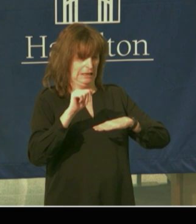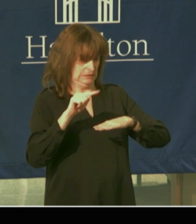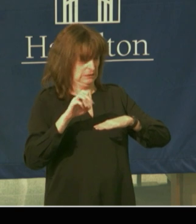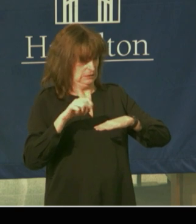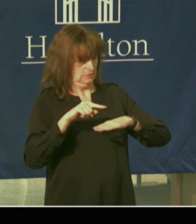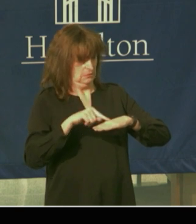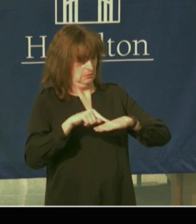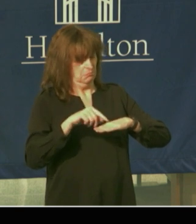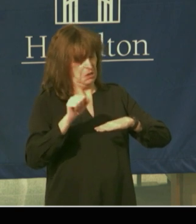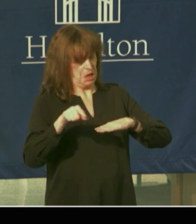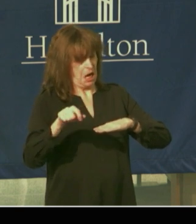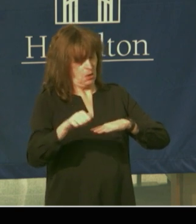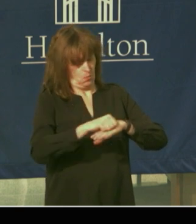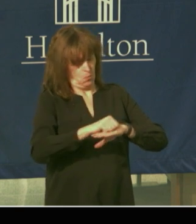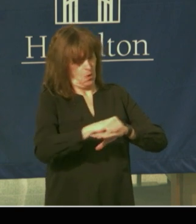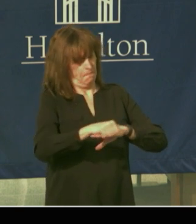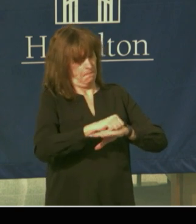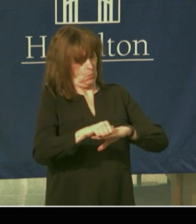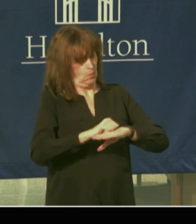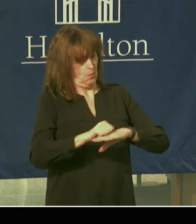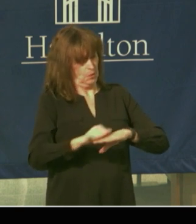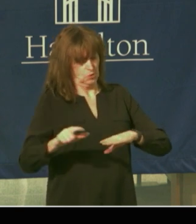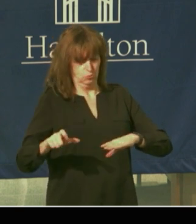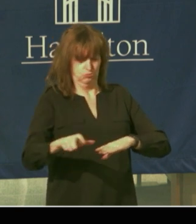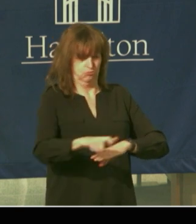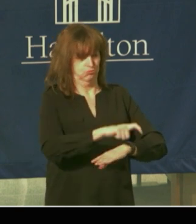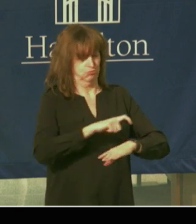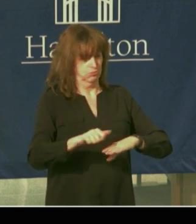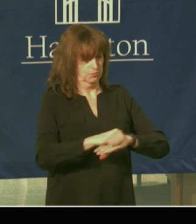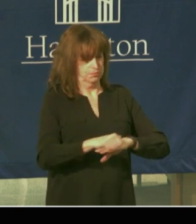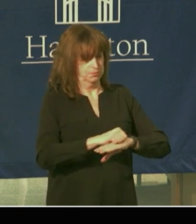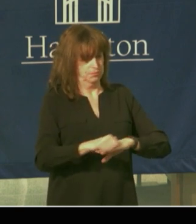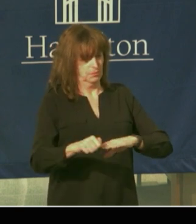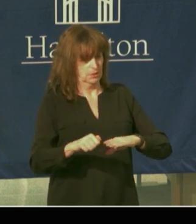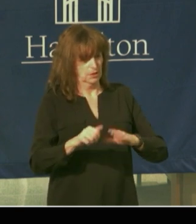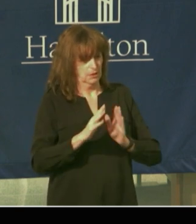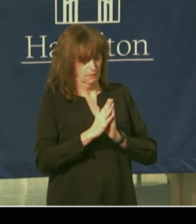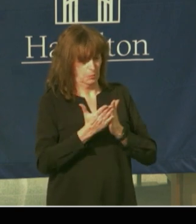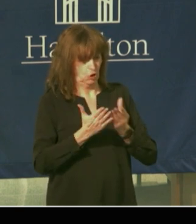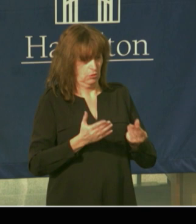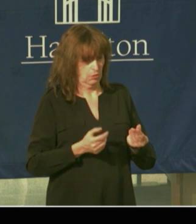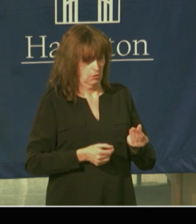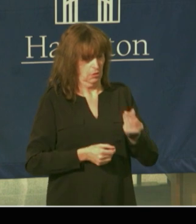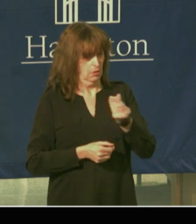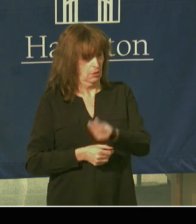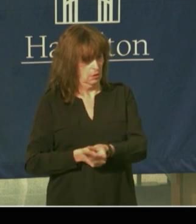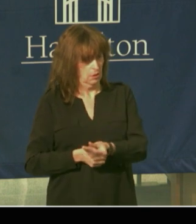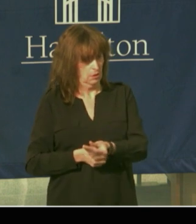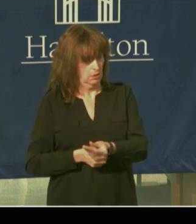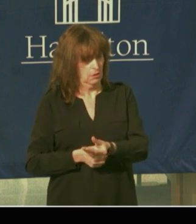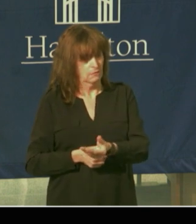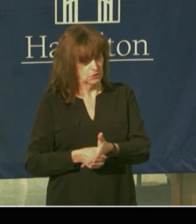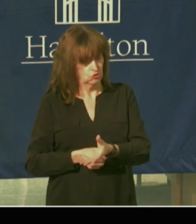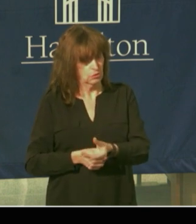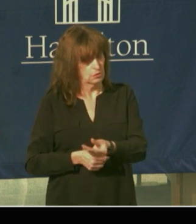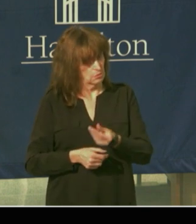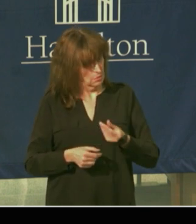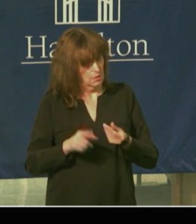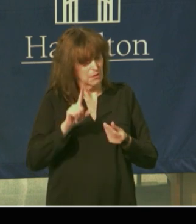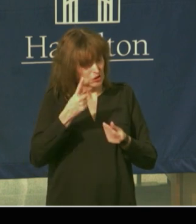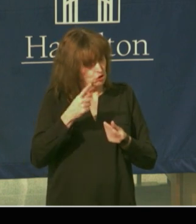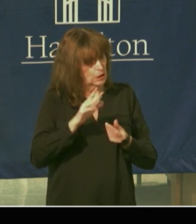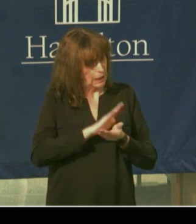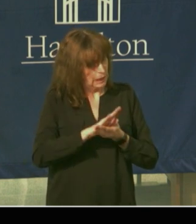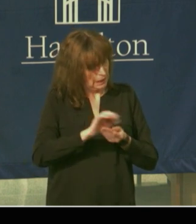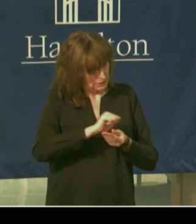well, either when you're receiving the book or when you're handing the book off. I was in a restaurant recently and took note that